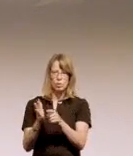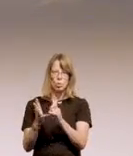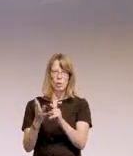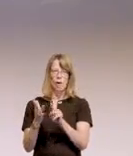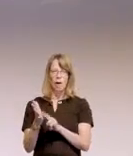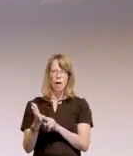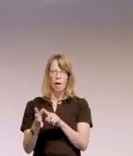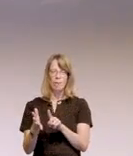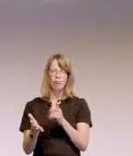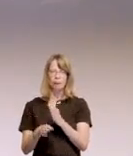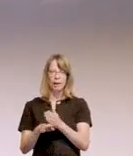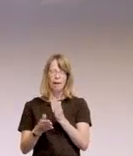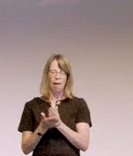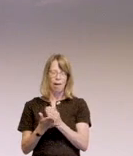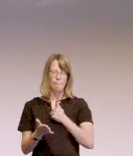today.